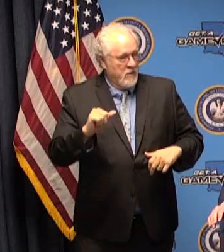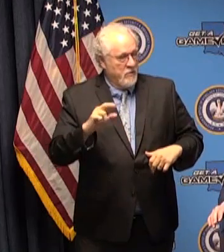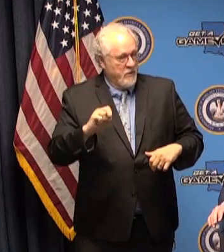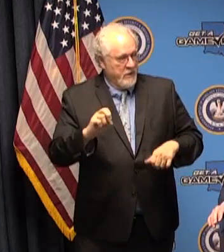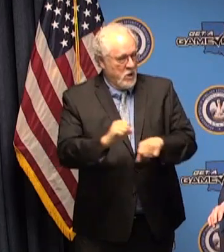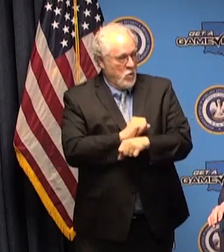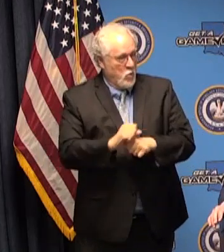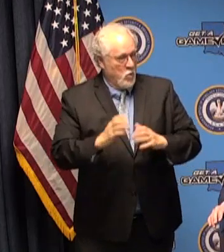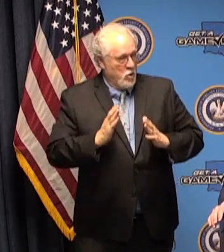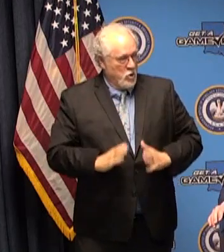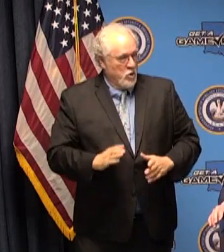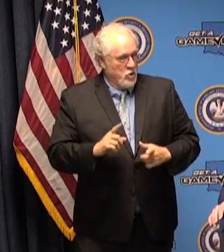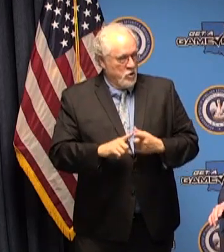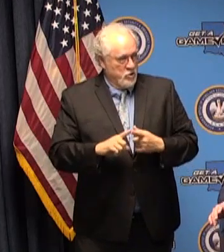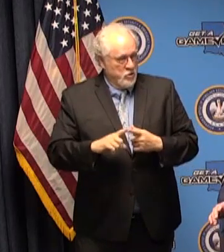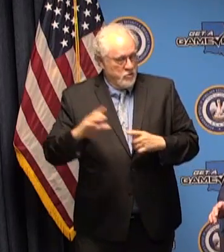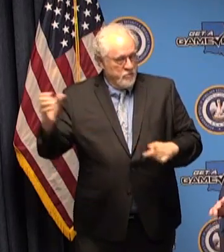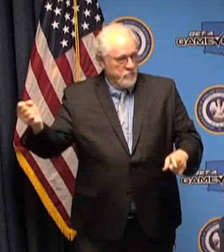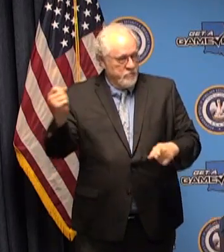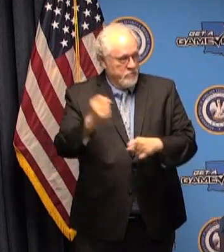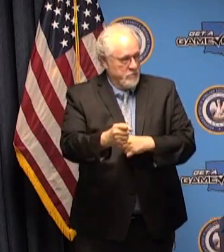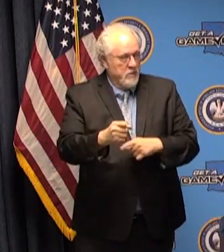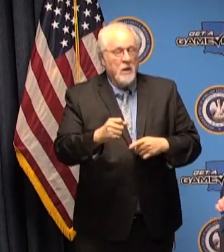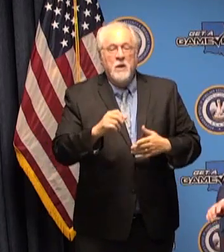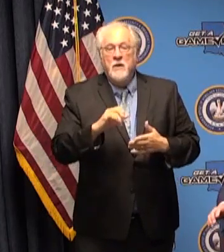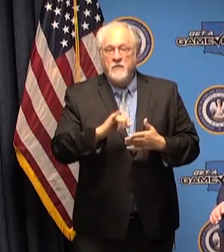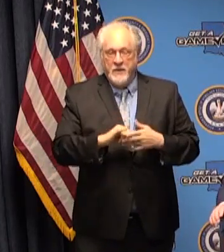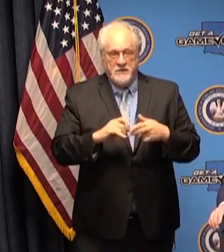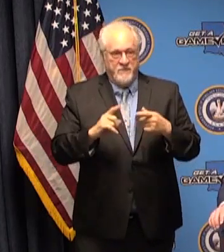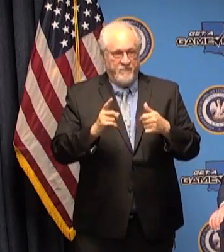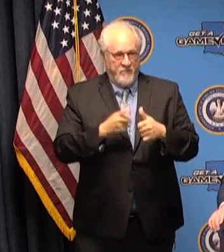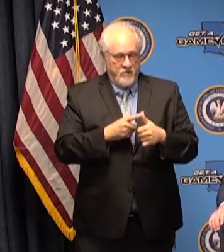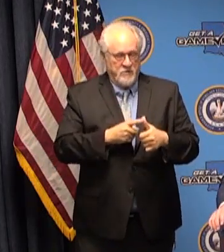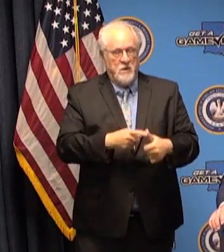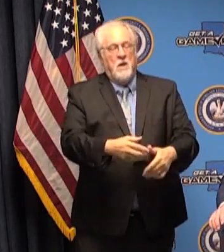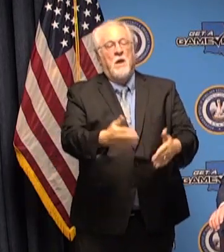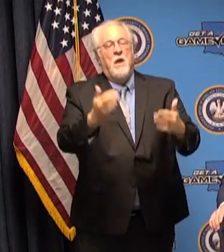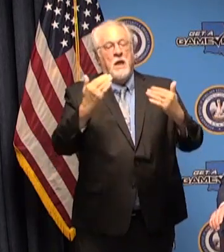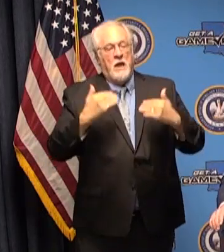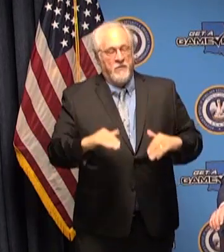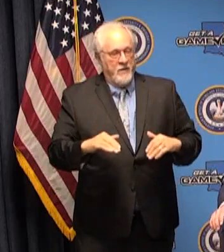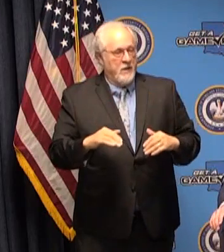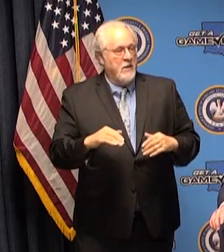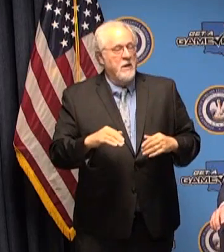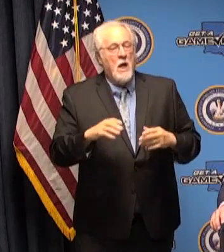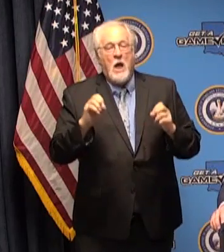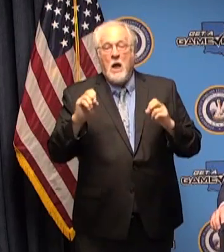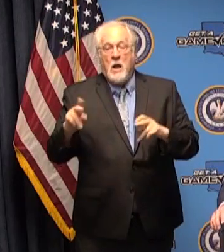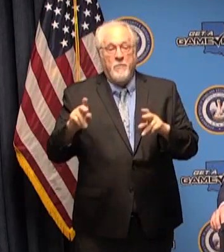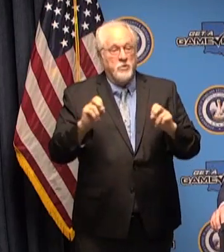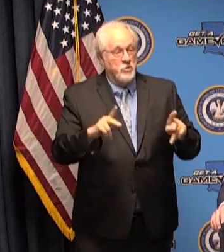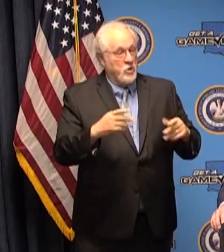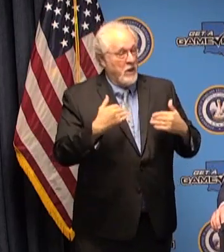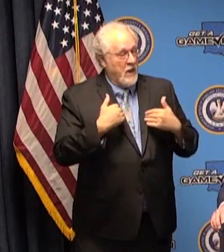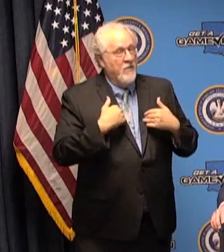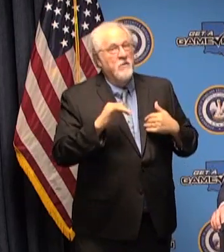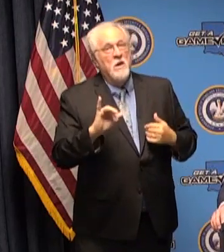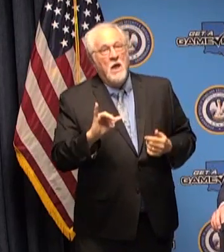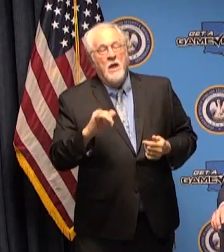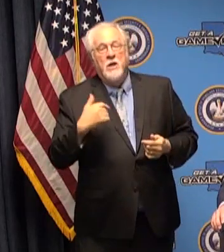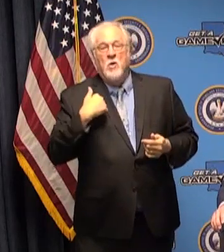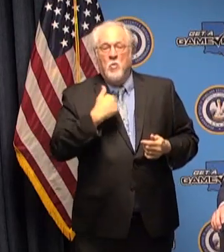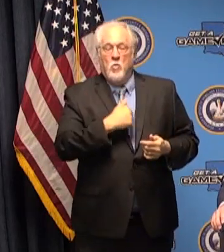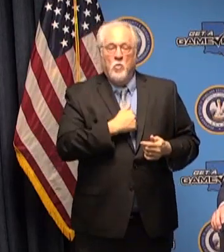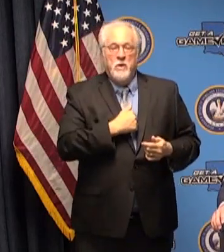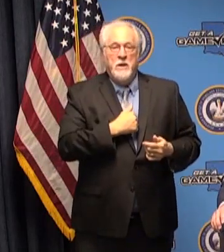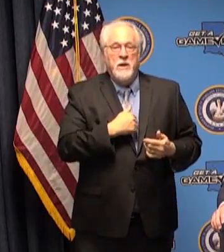that we can to put on this task. So that's where you go first. You then take advantage of opportunities that you may have. So, for example,